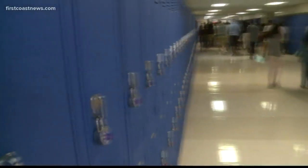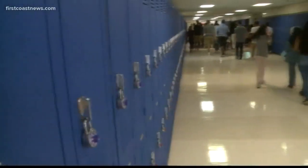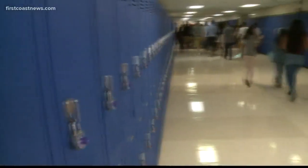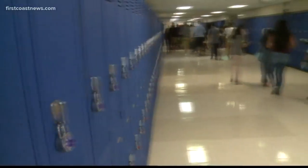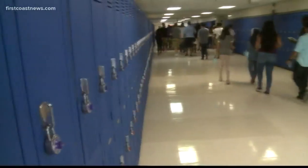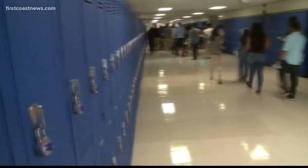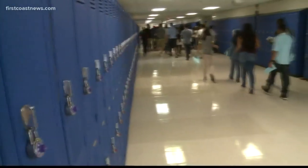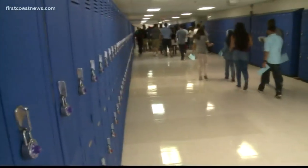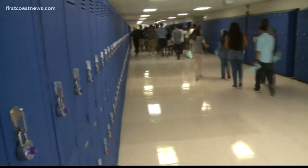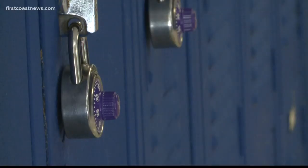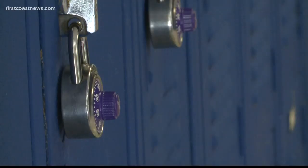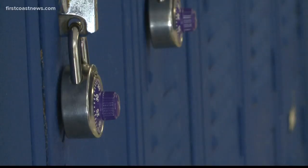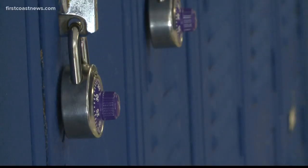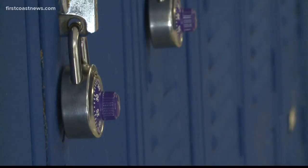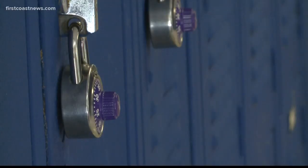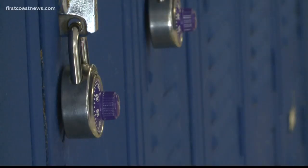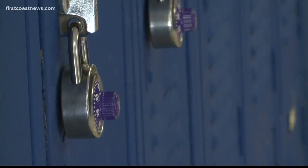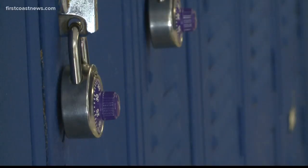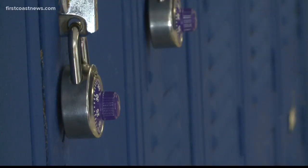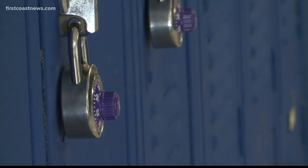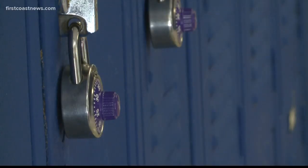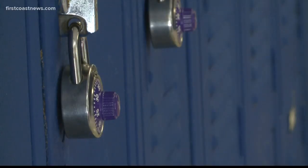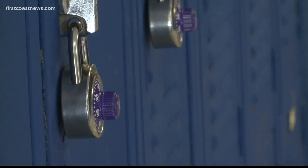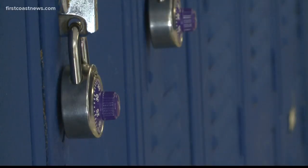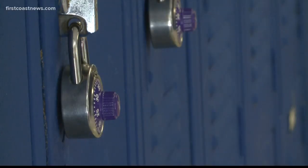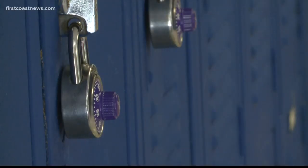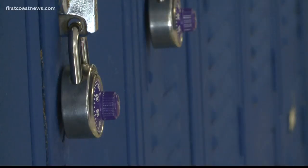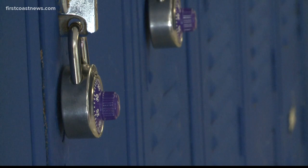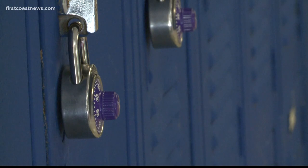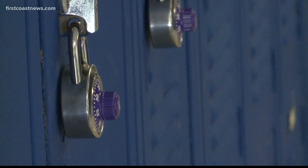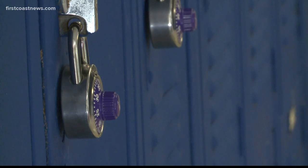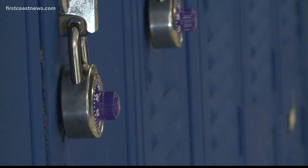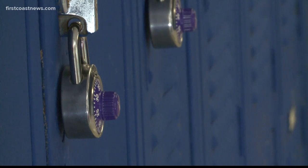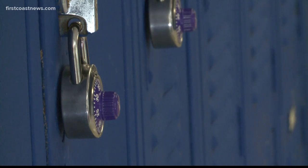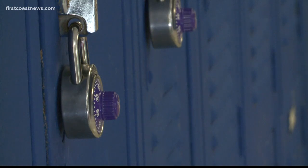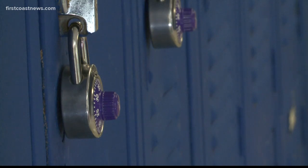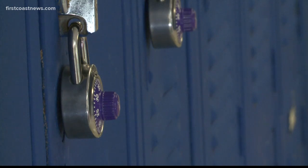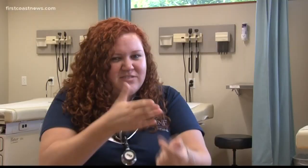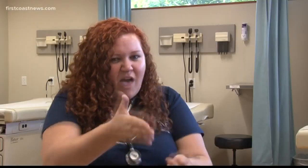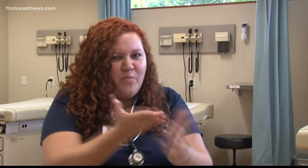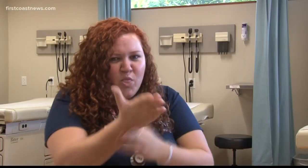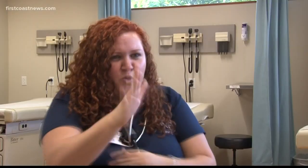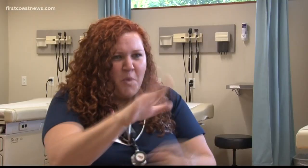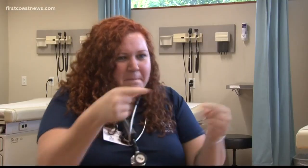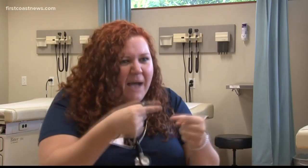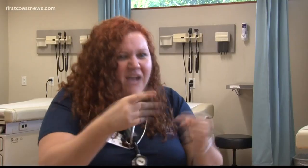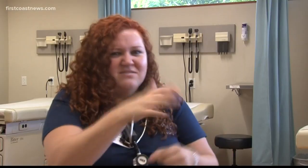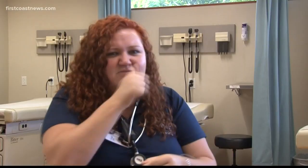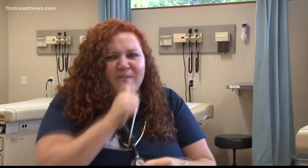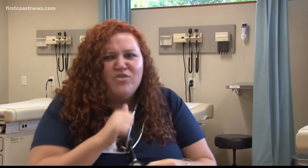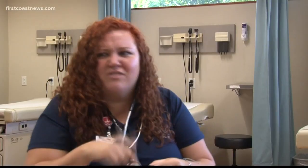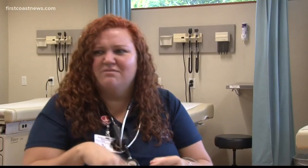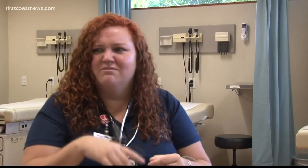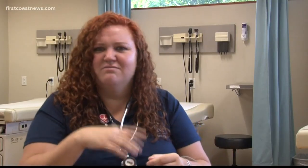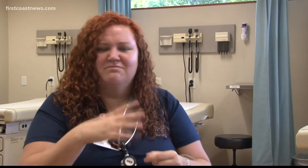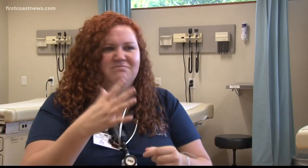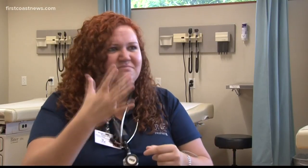she aspired to pursue a career in the medical field. People really look up to their nurses. People really had connections through their pain and